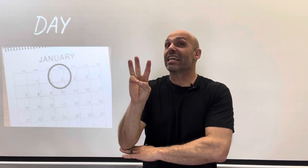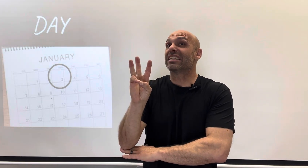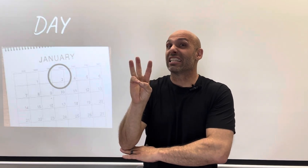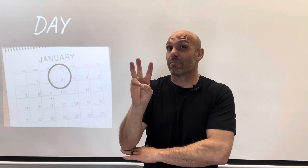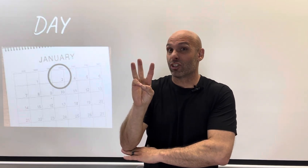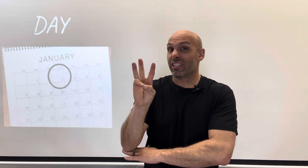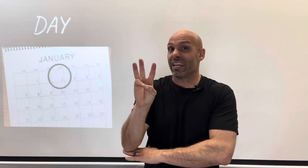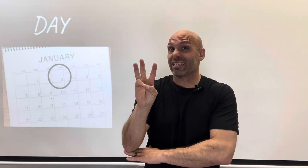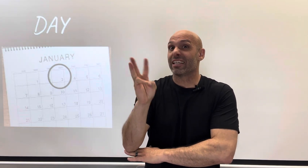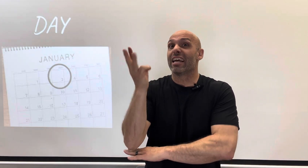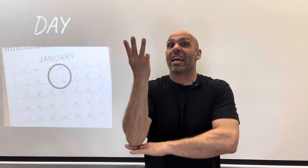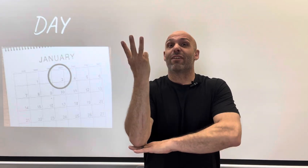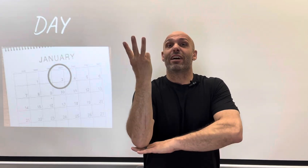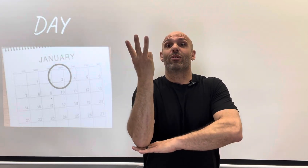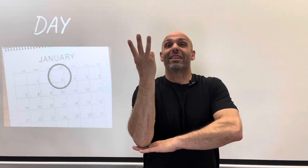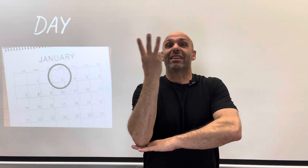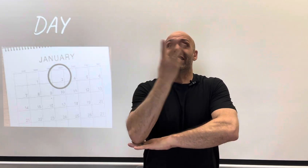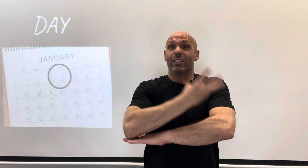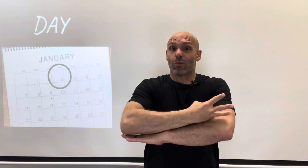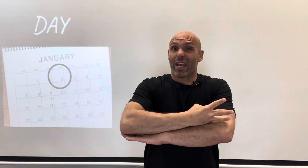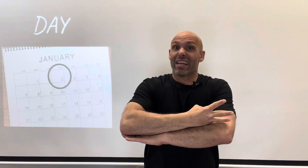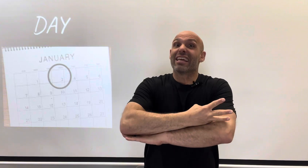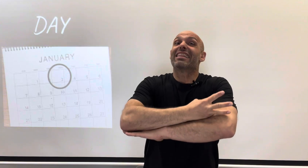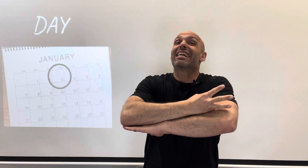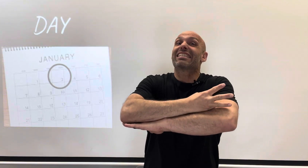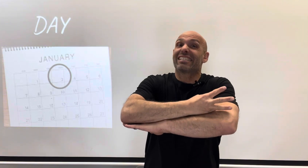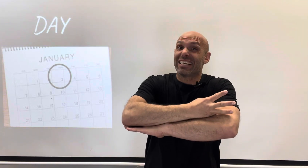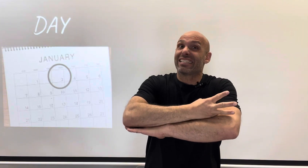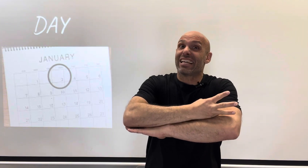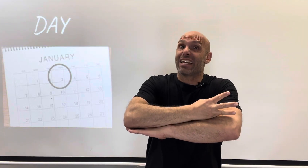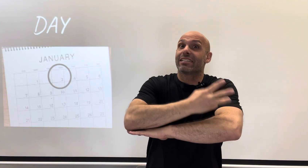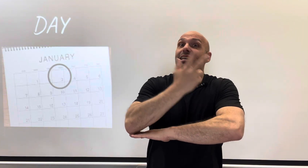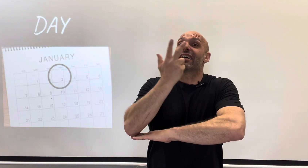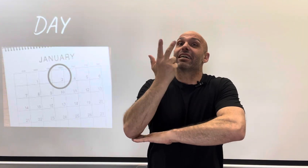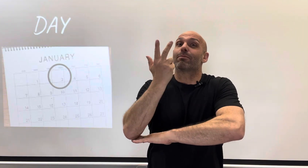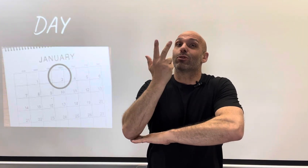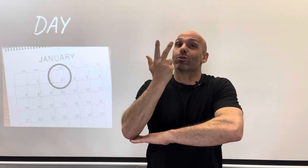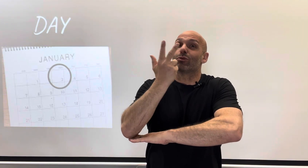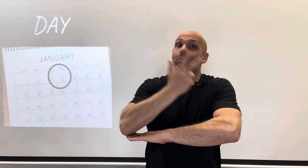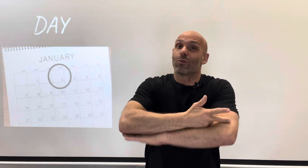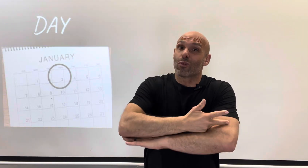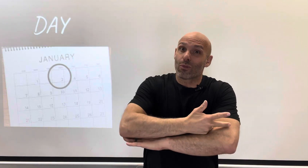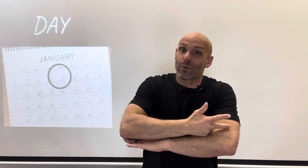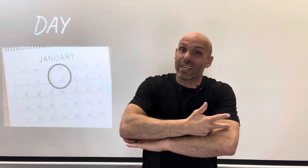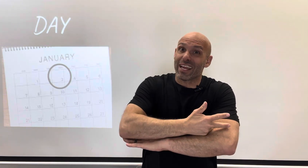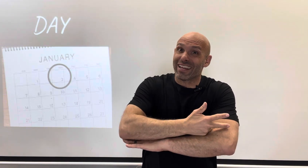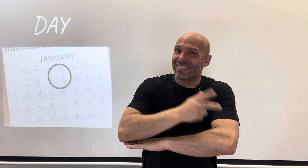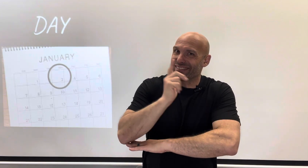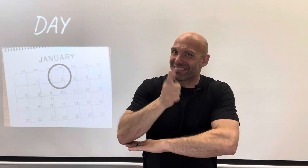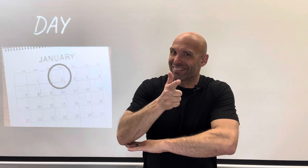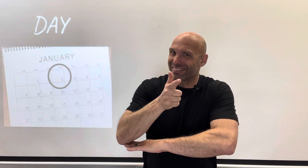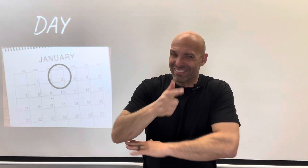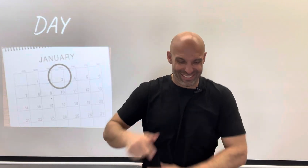the number 6. And if I do it this way, that's 6 days as opposed to 3 days.